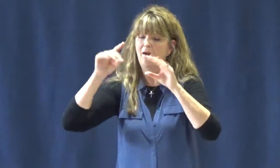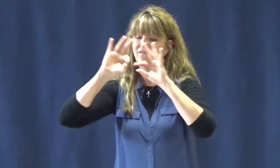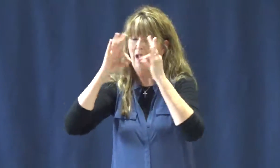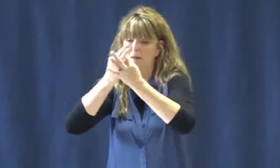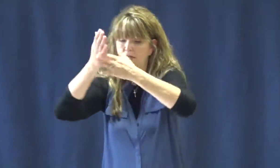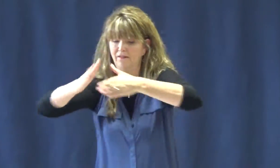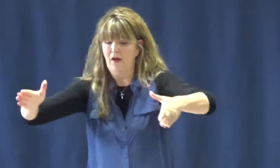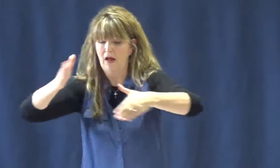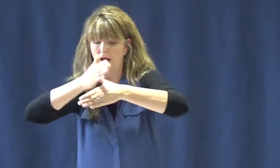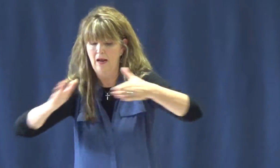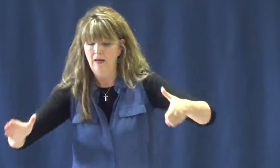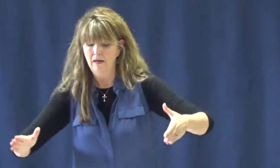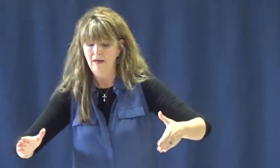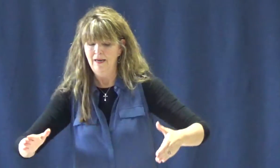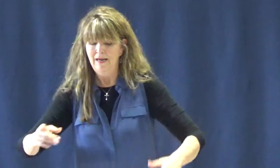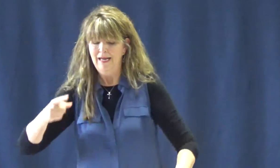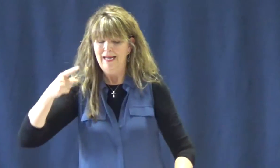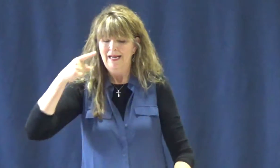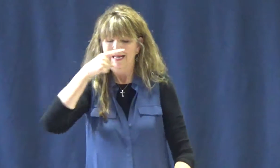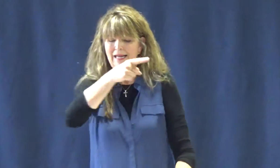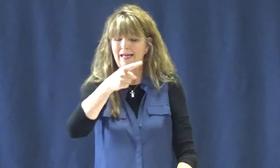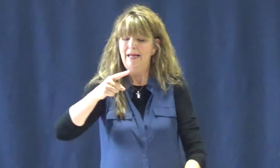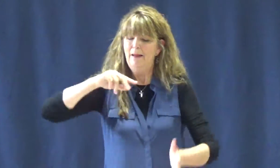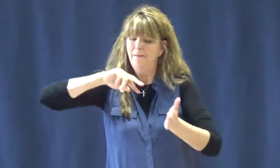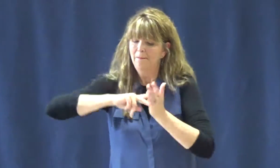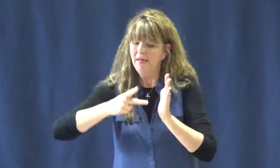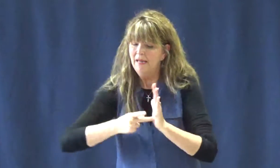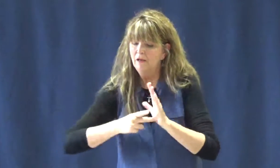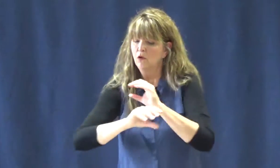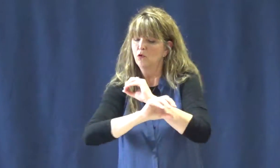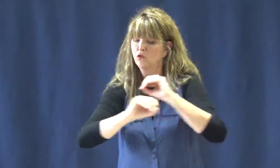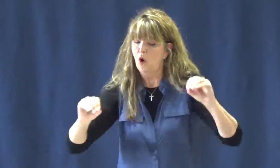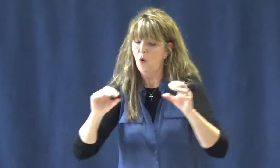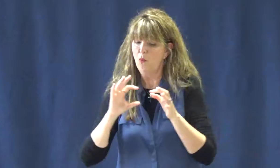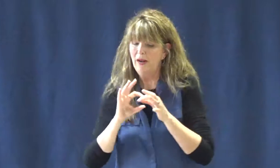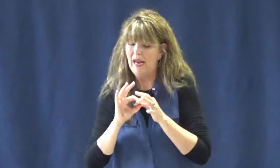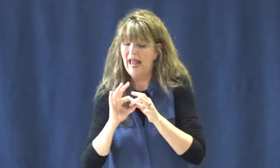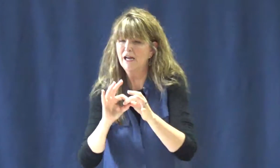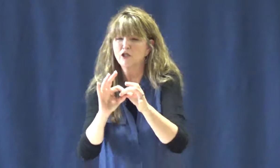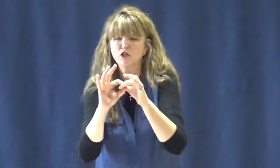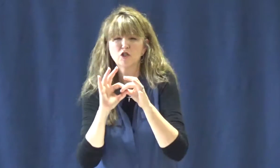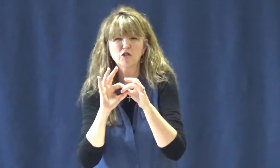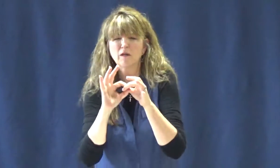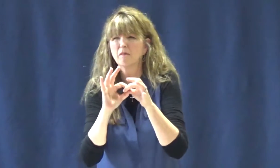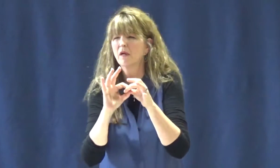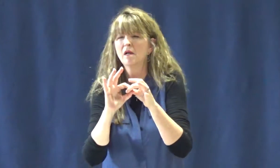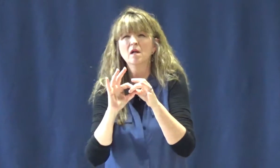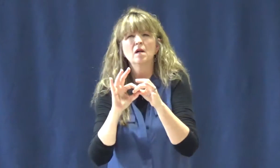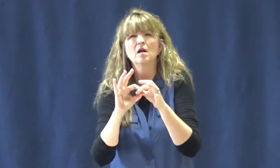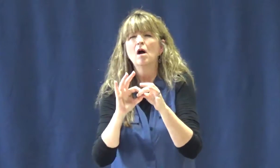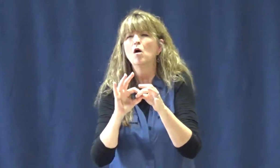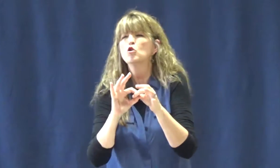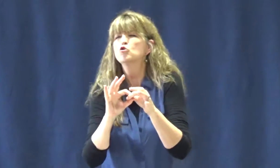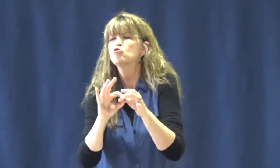When Jesus was talking about the families divided, he was stating that there are no